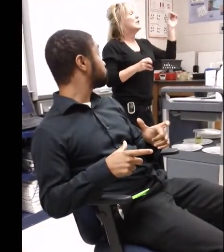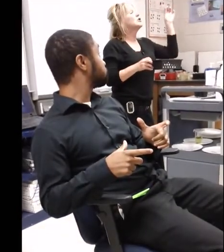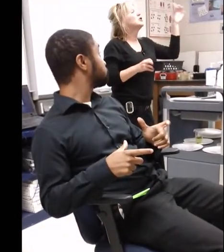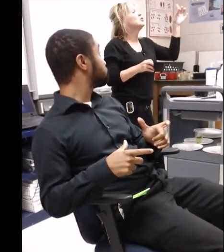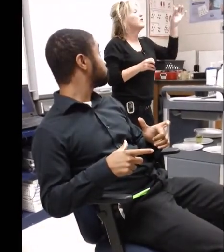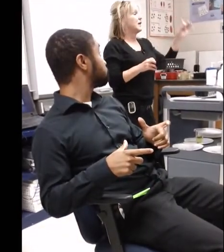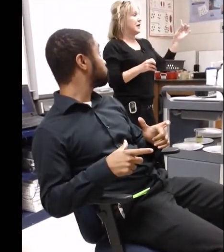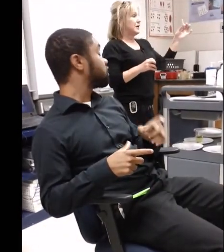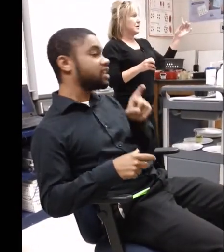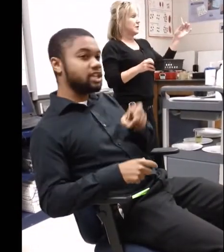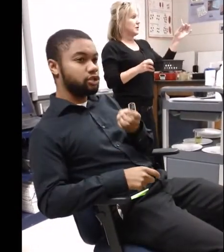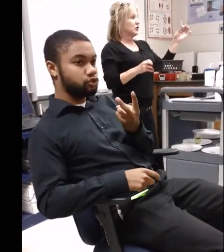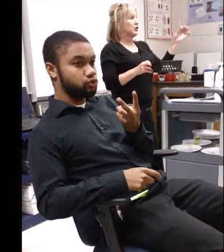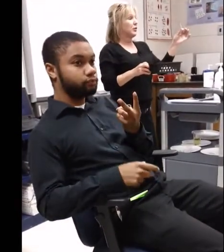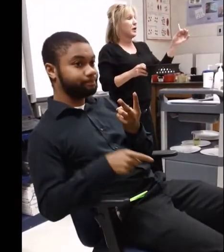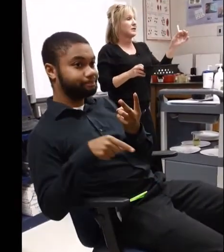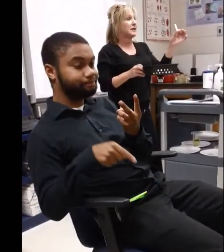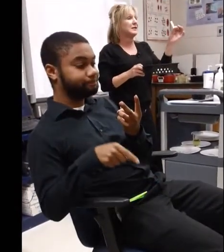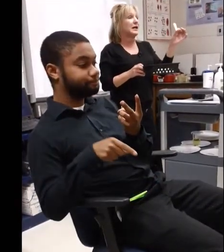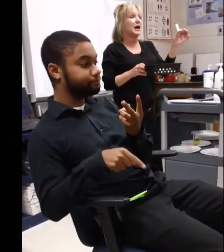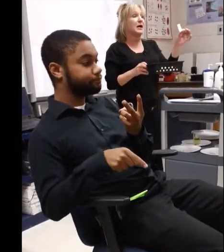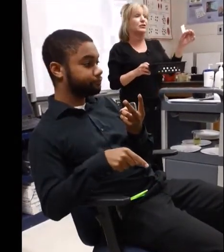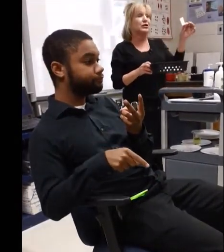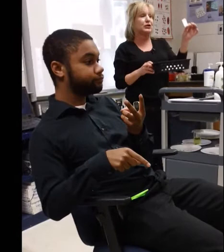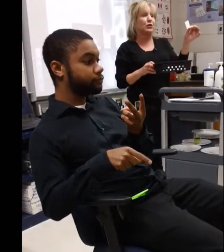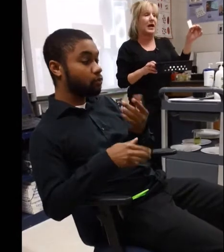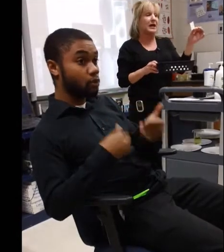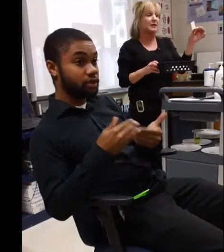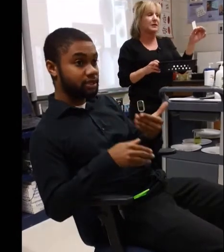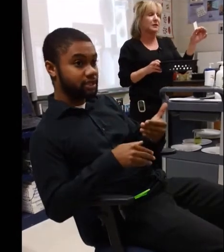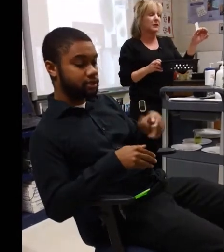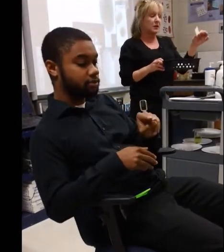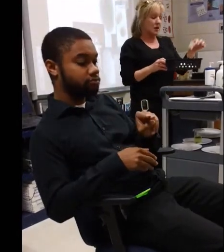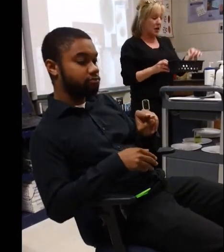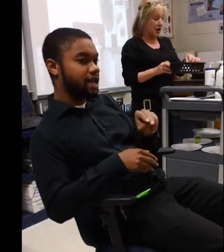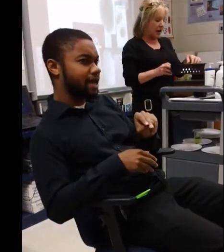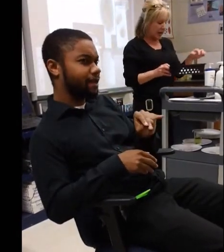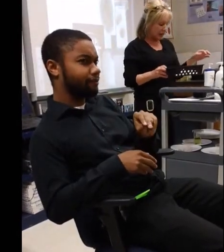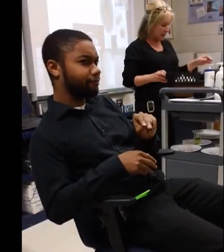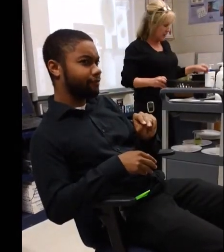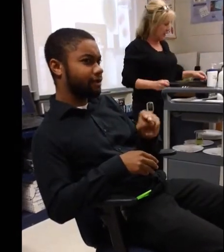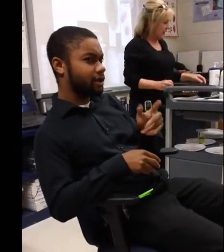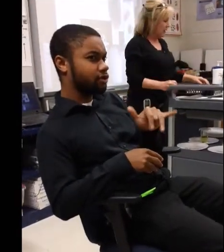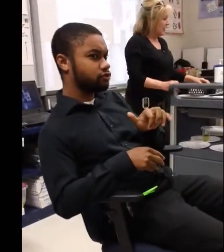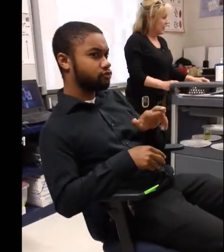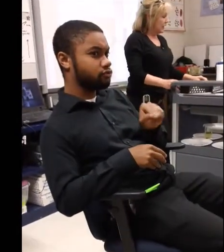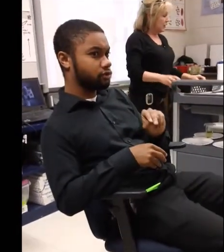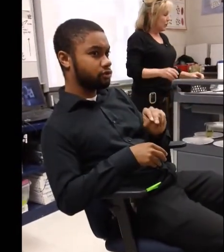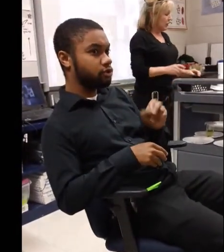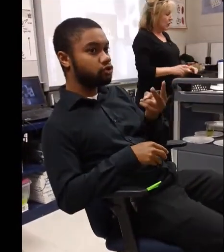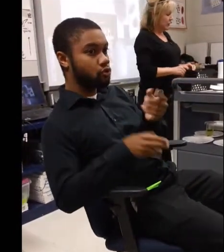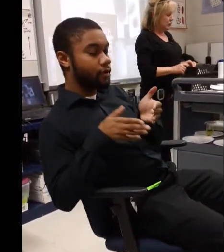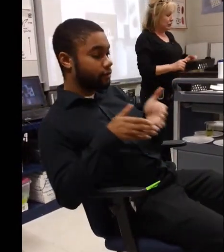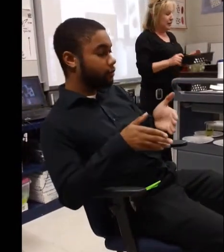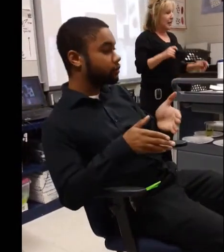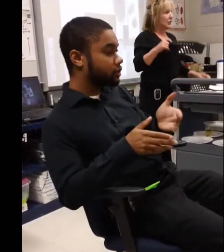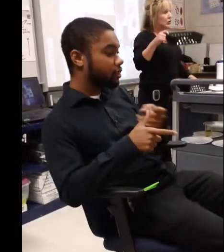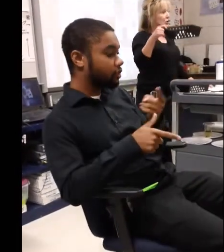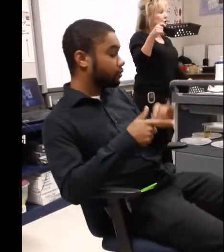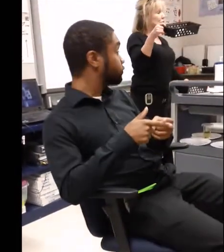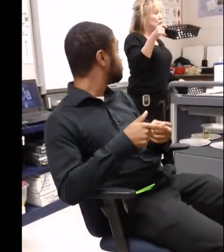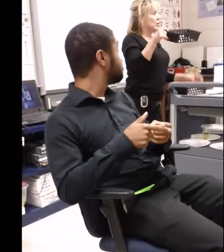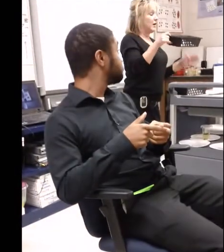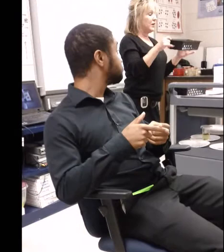gonna need 2 of these, because you're gonna process ninhydrin 2 ways. Alright? Then you are going to